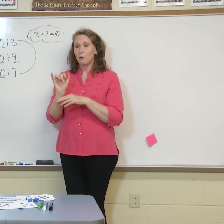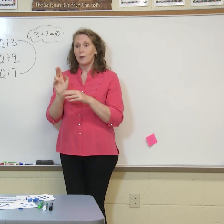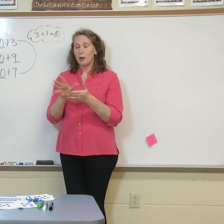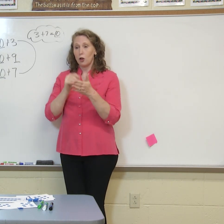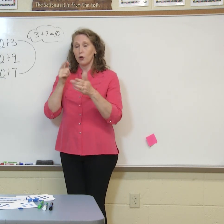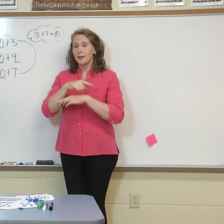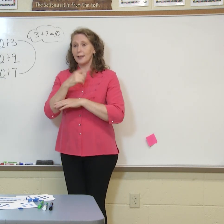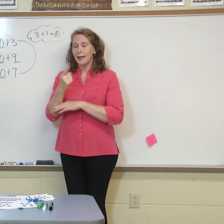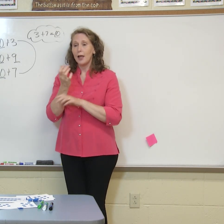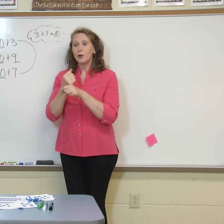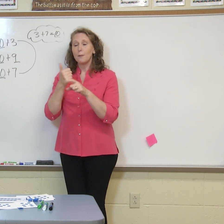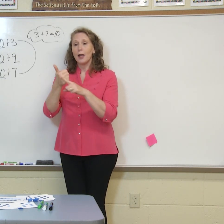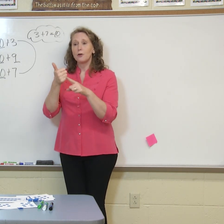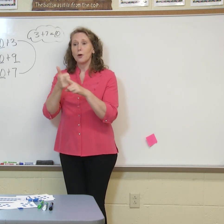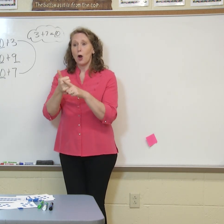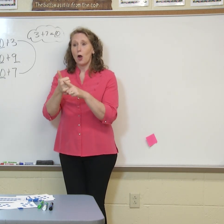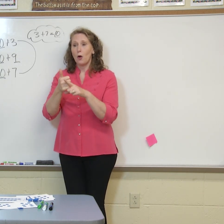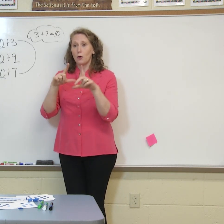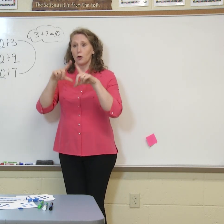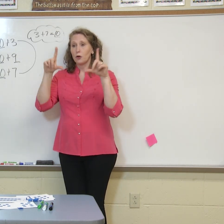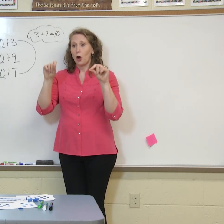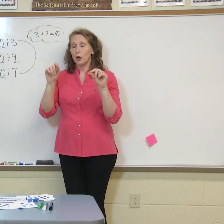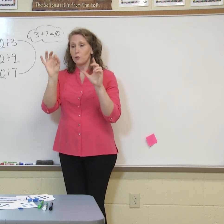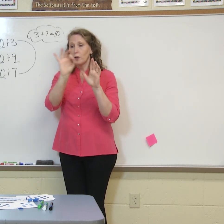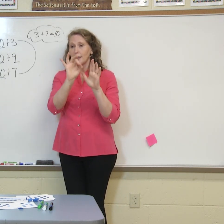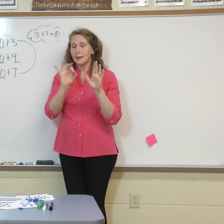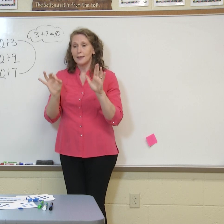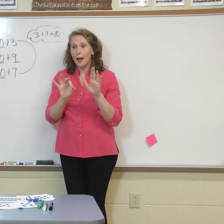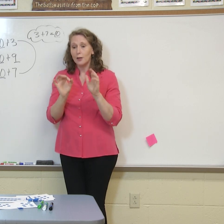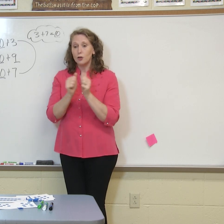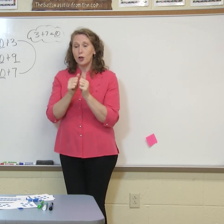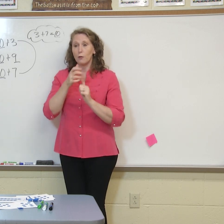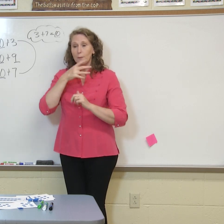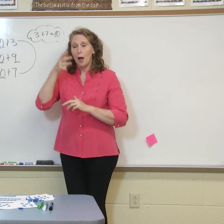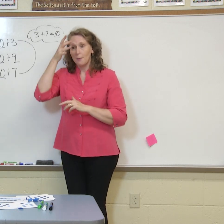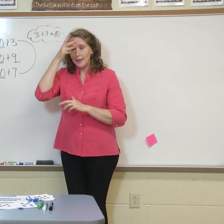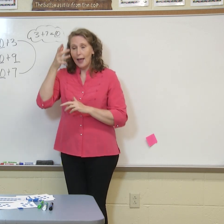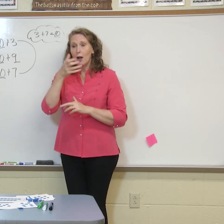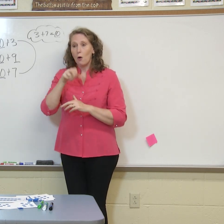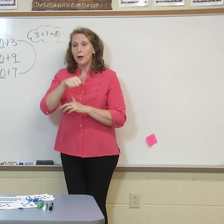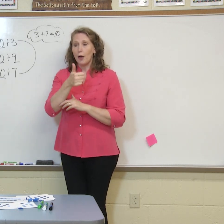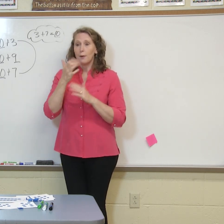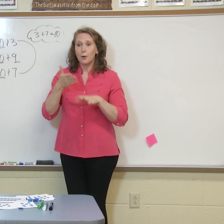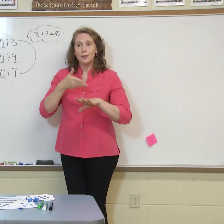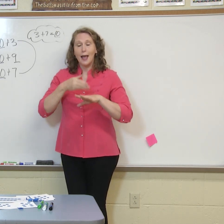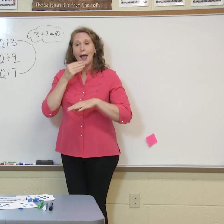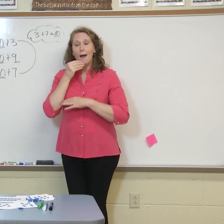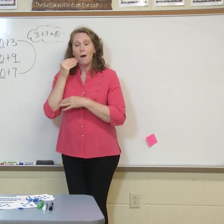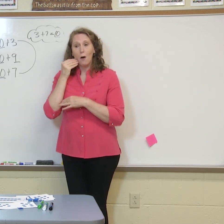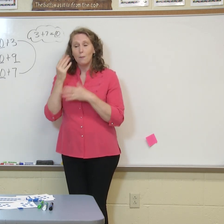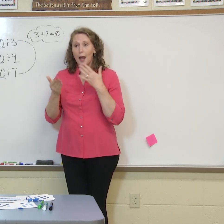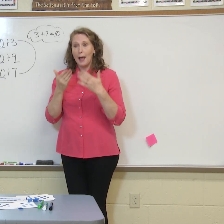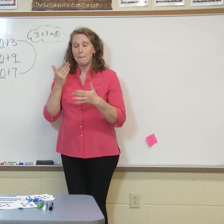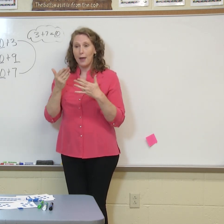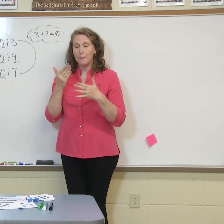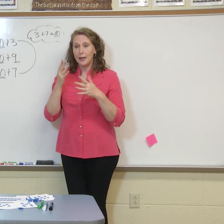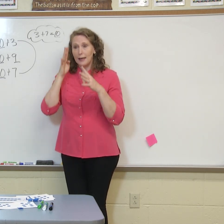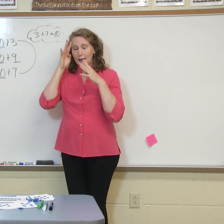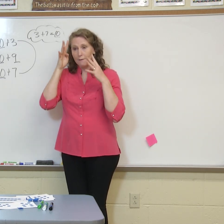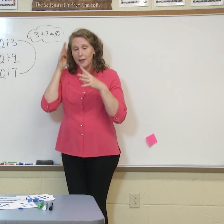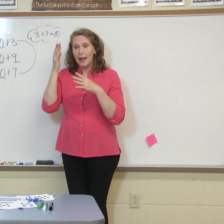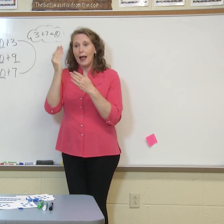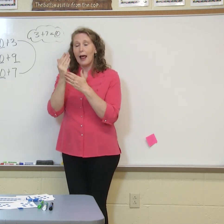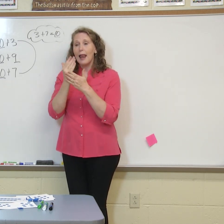own dot cards to share with your mom and dad or someone else at home, and you could probably even make up a list